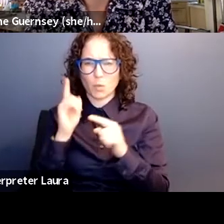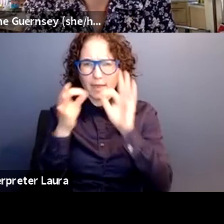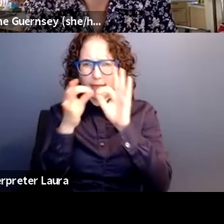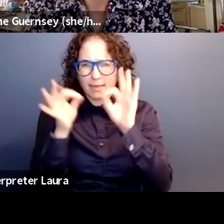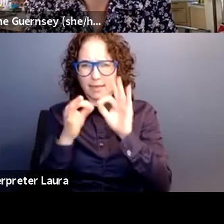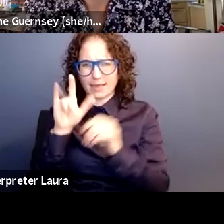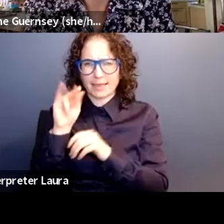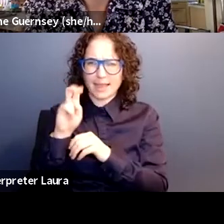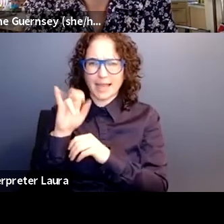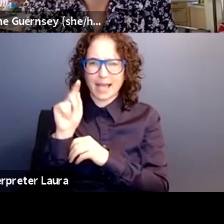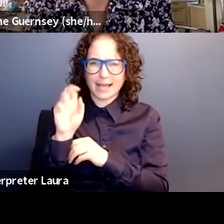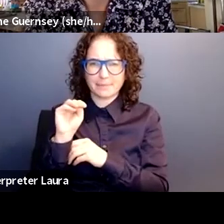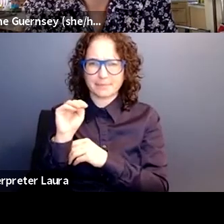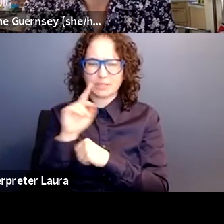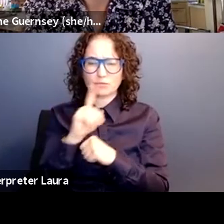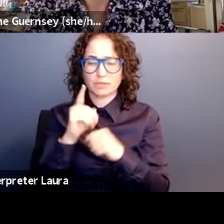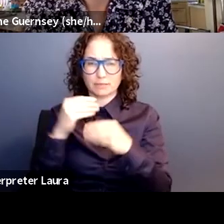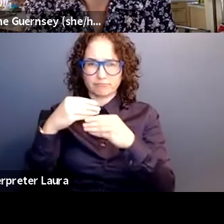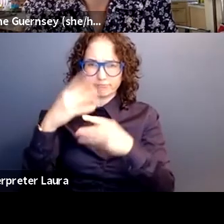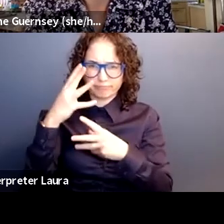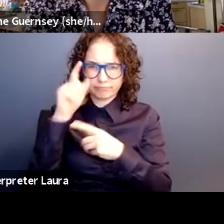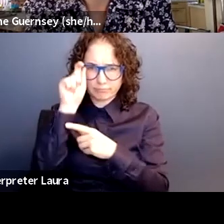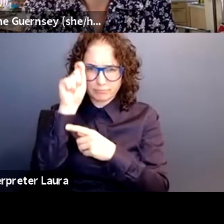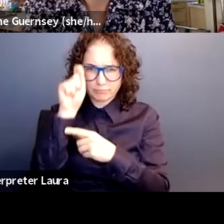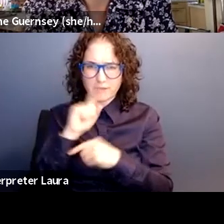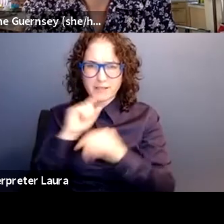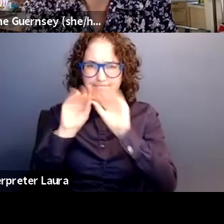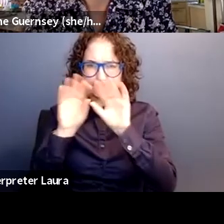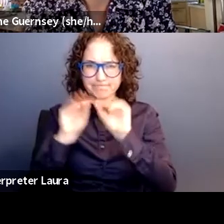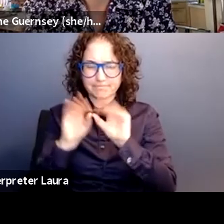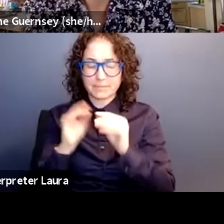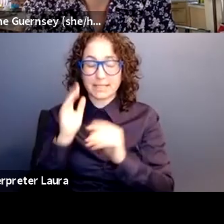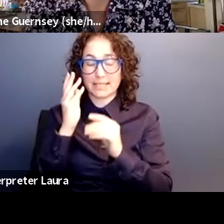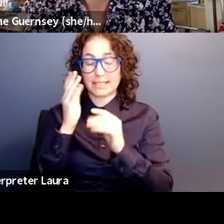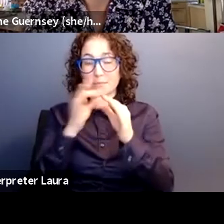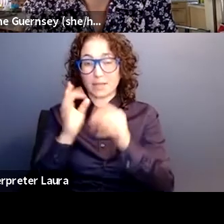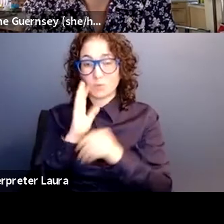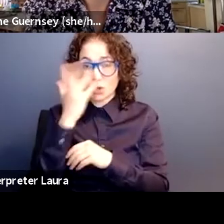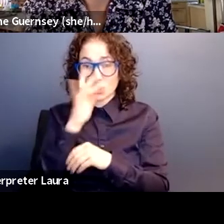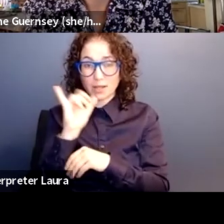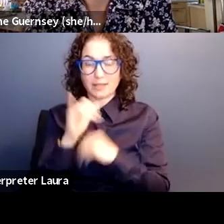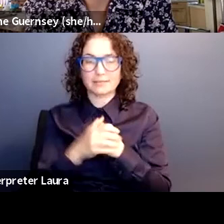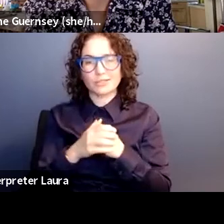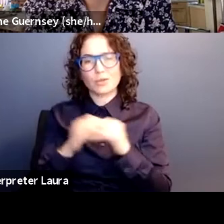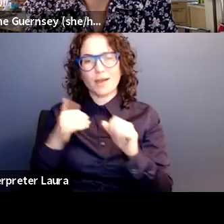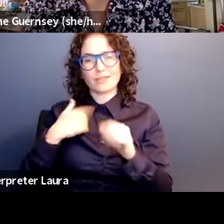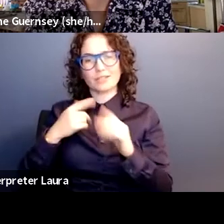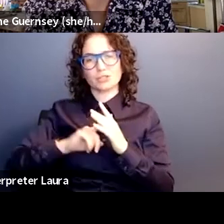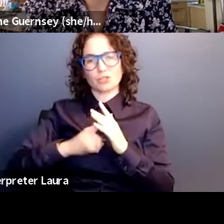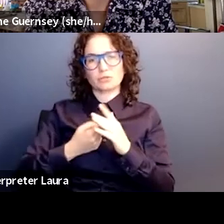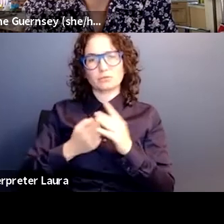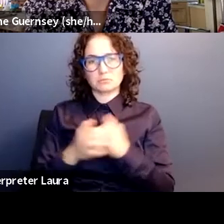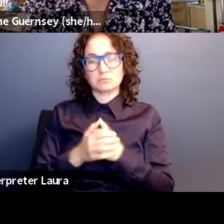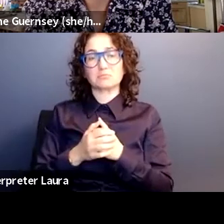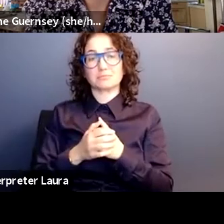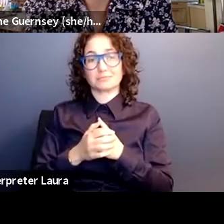in? And then it really calls them out and it explains what those look like. So it gives you a start. And I would,